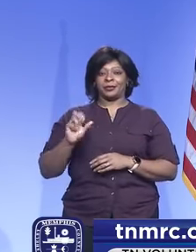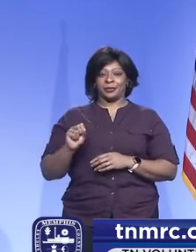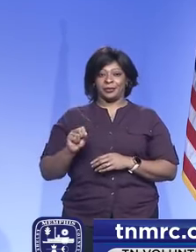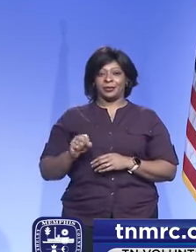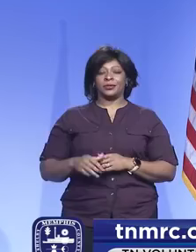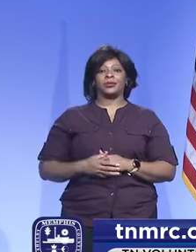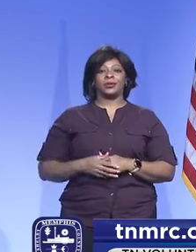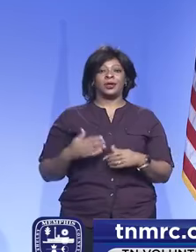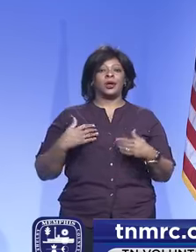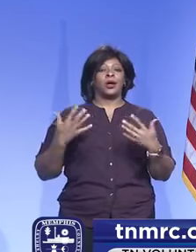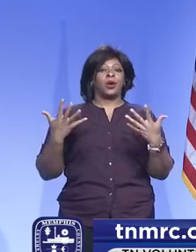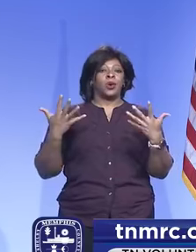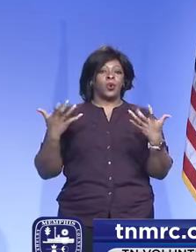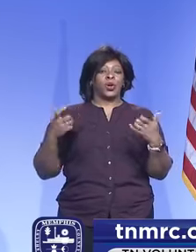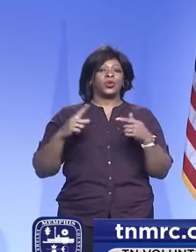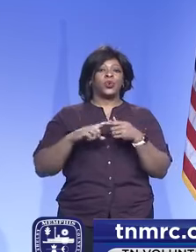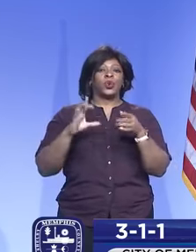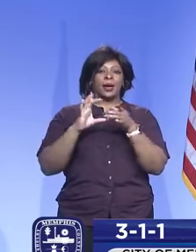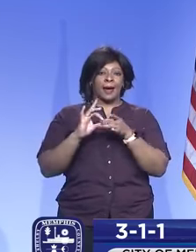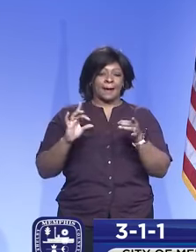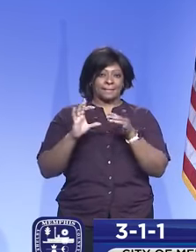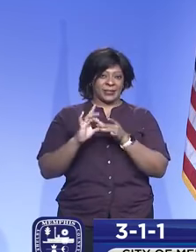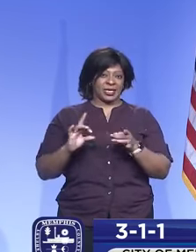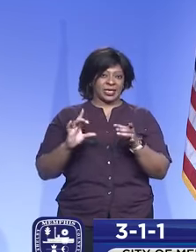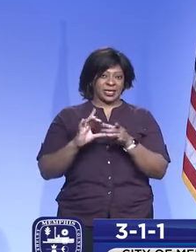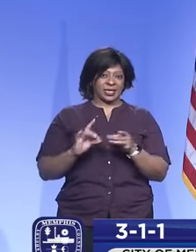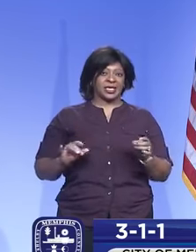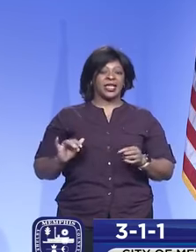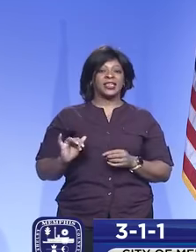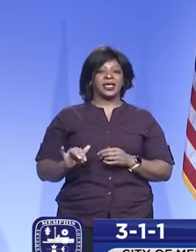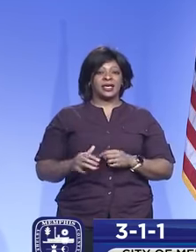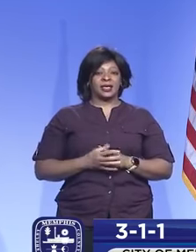I would even want to just comment that